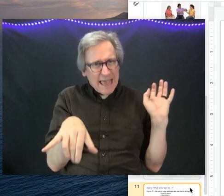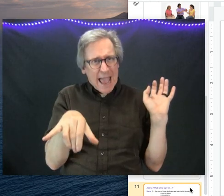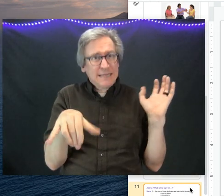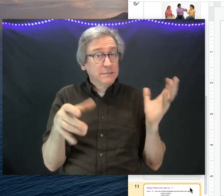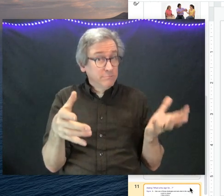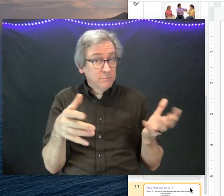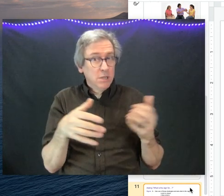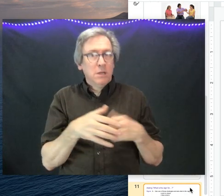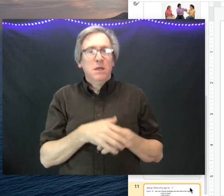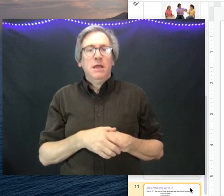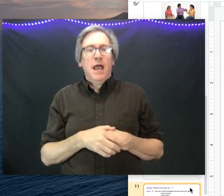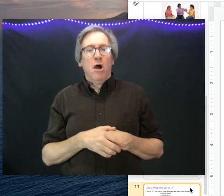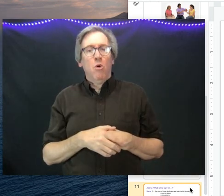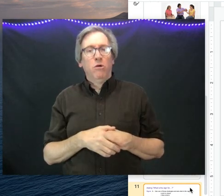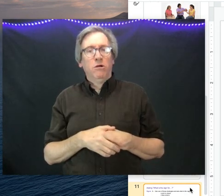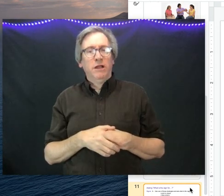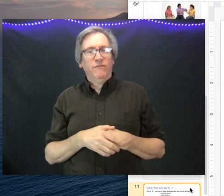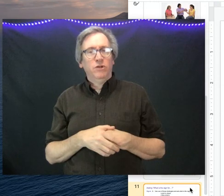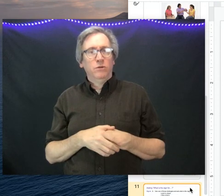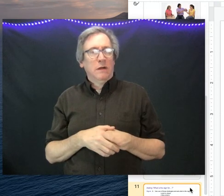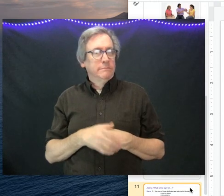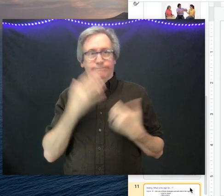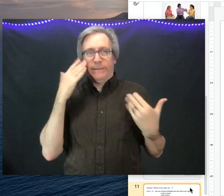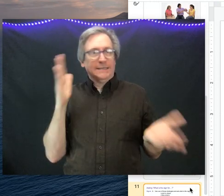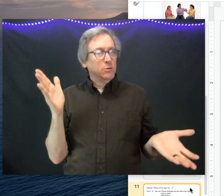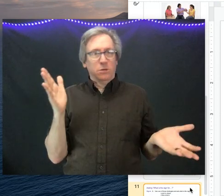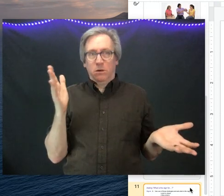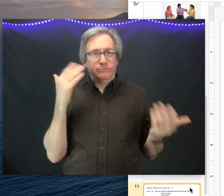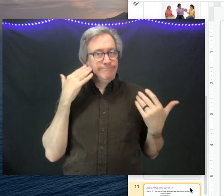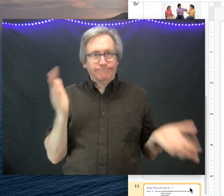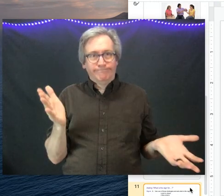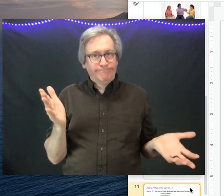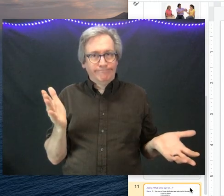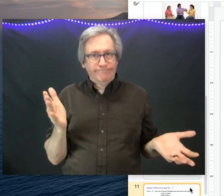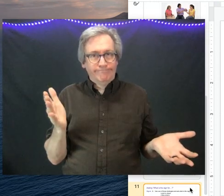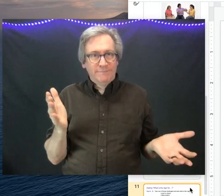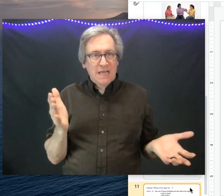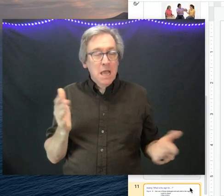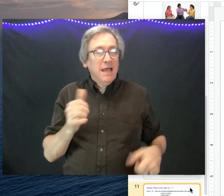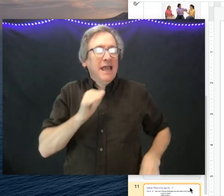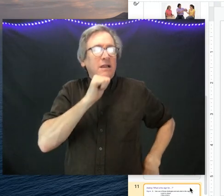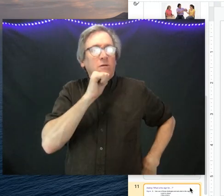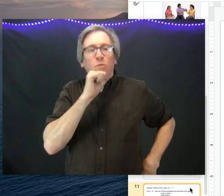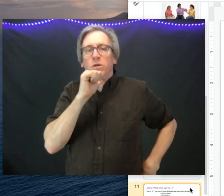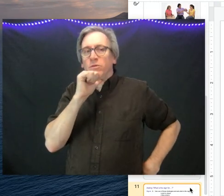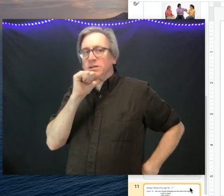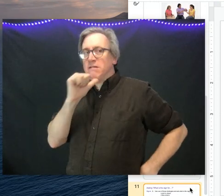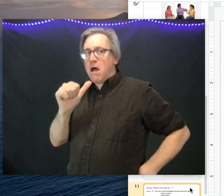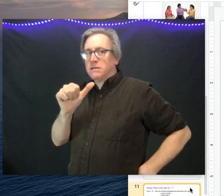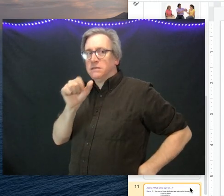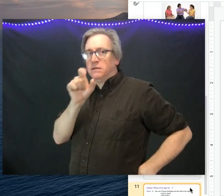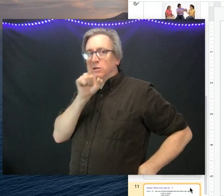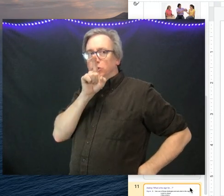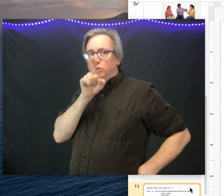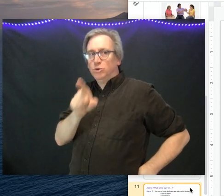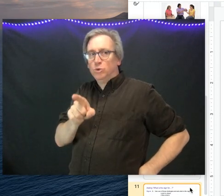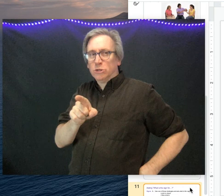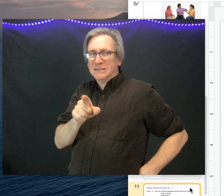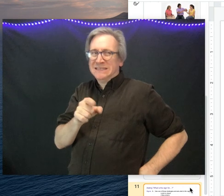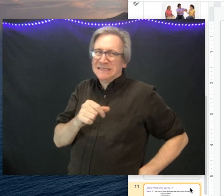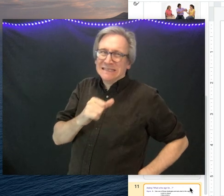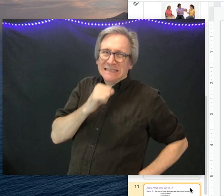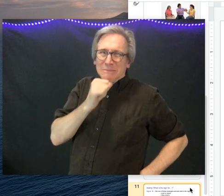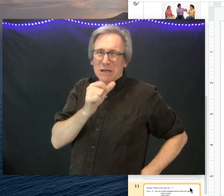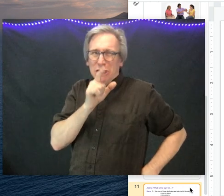It's that. Or if you, I don't know. And one other one, not